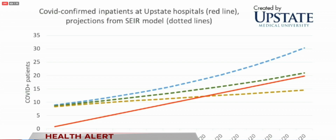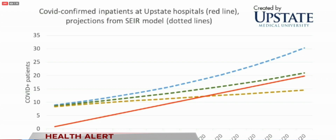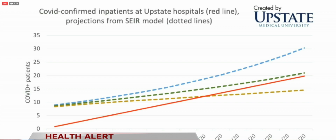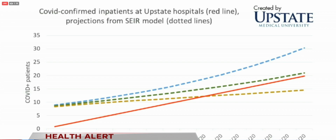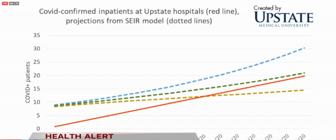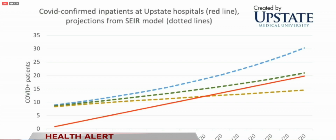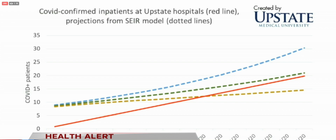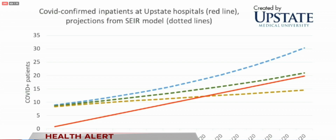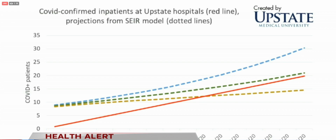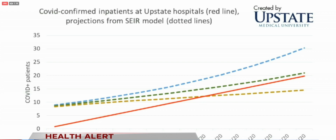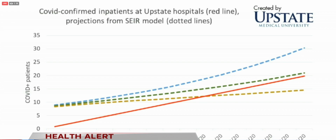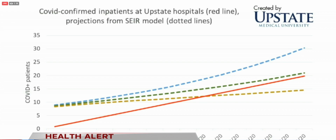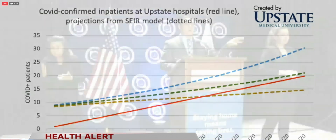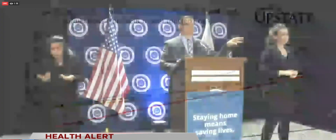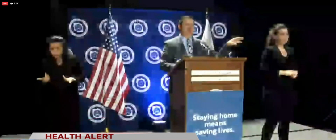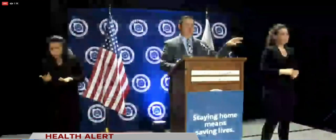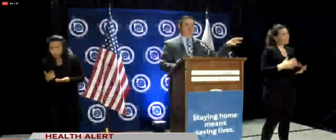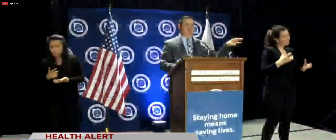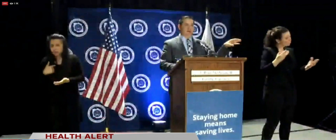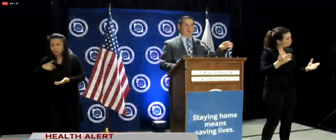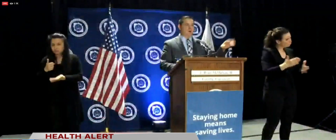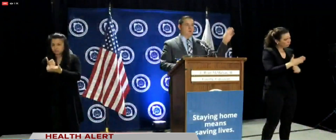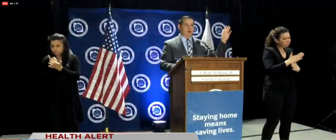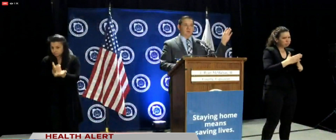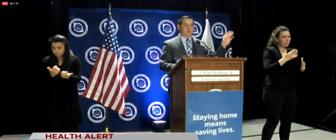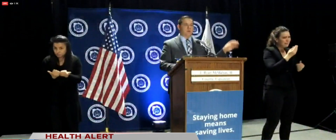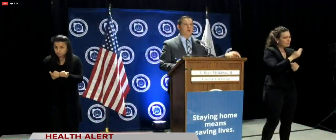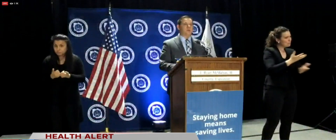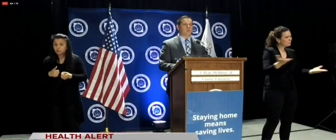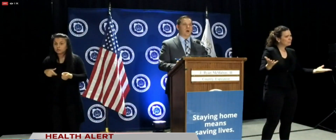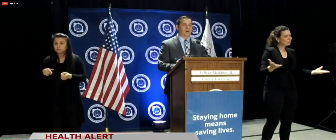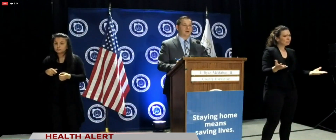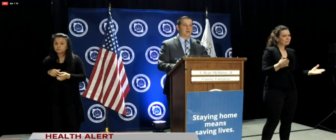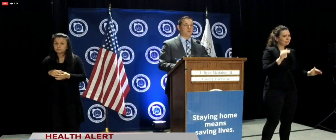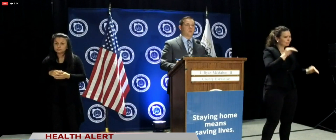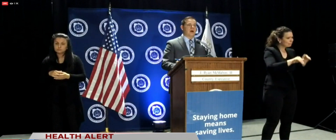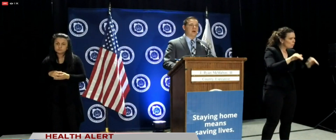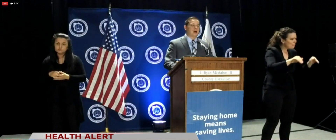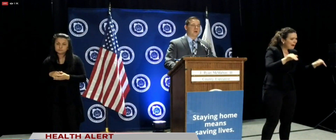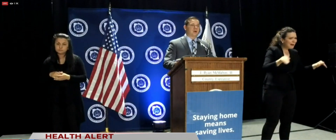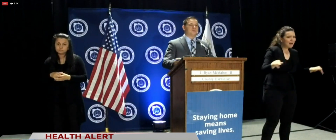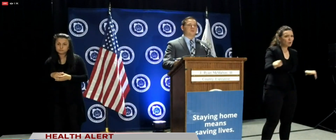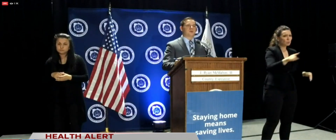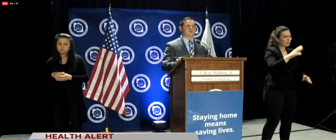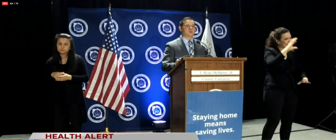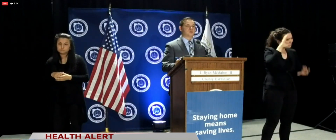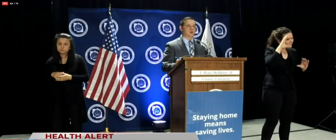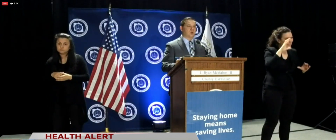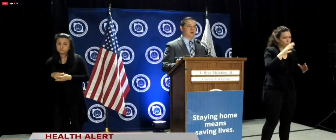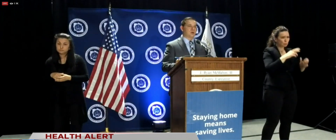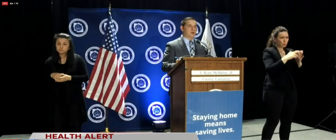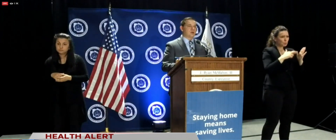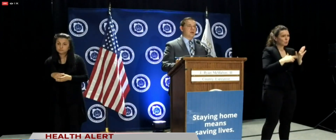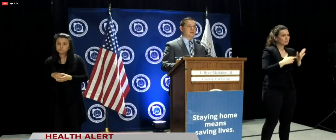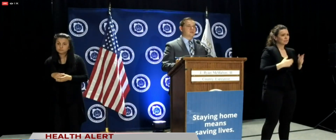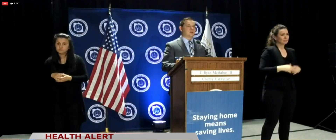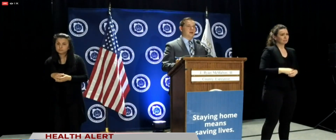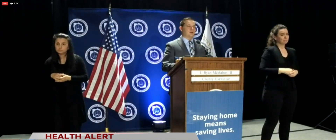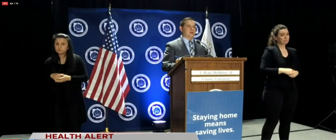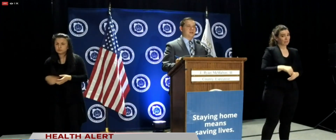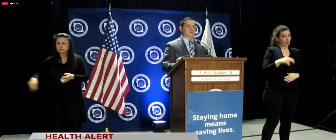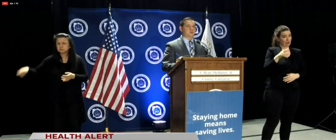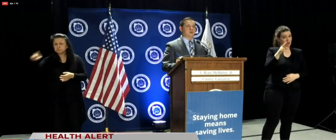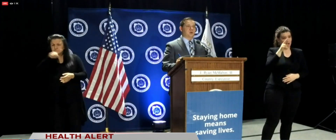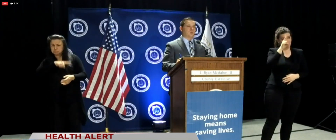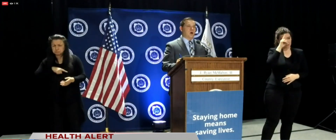that everybody who produces these is wrong, that they're all wrong. We want them all to be wrong, and we want our curve to be its own story, and so that